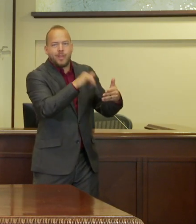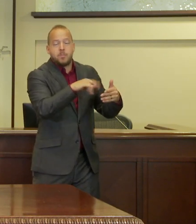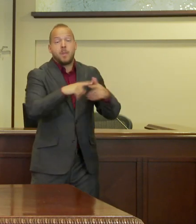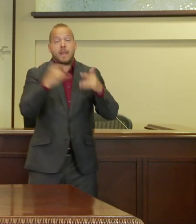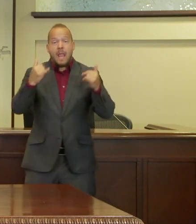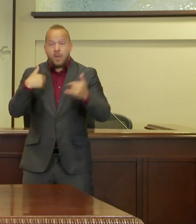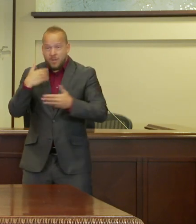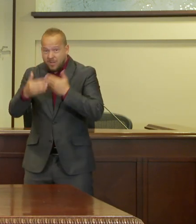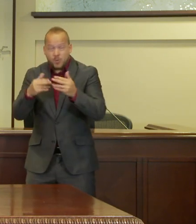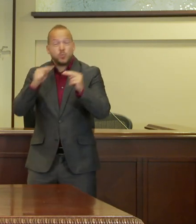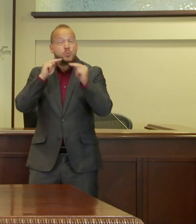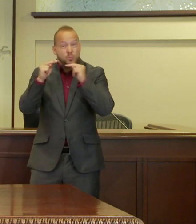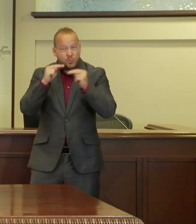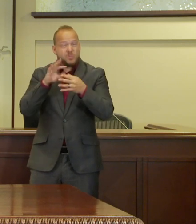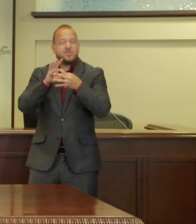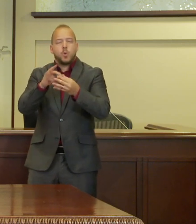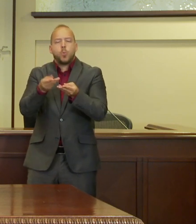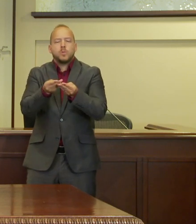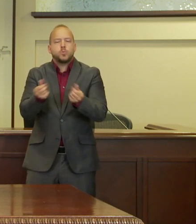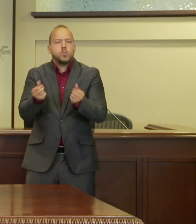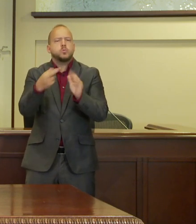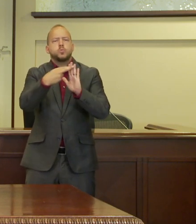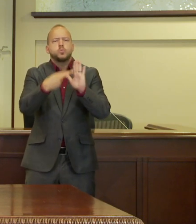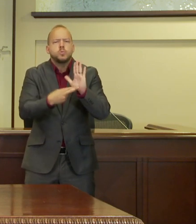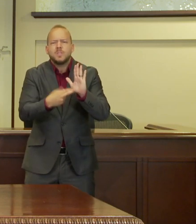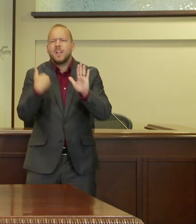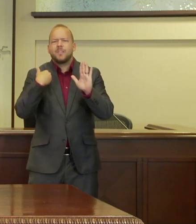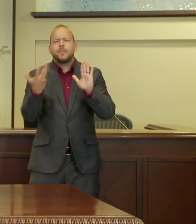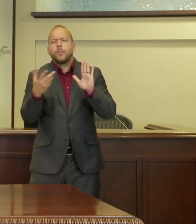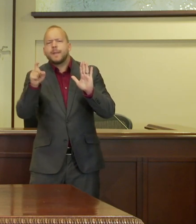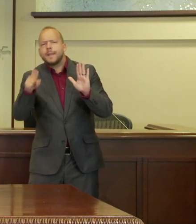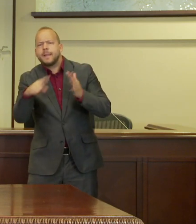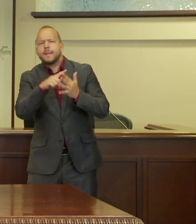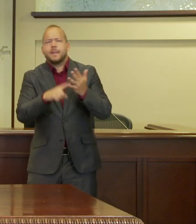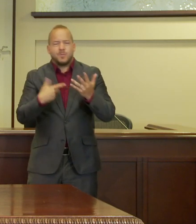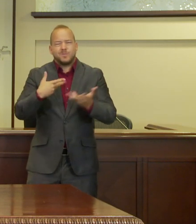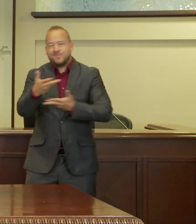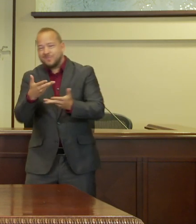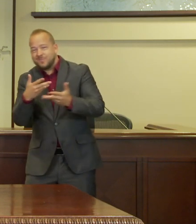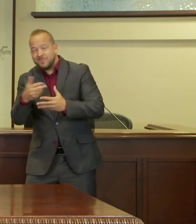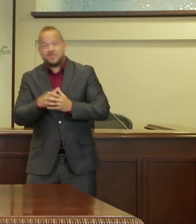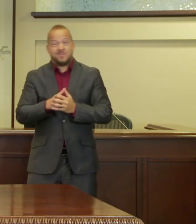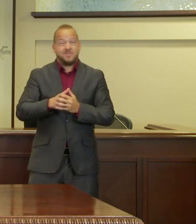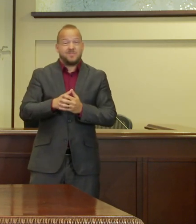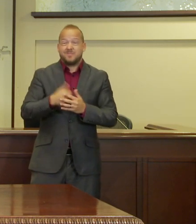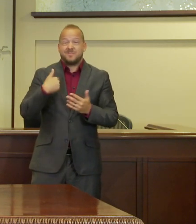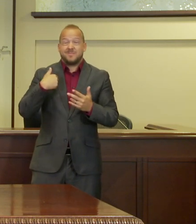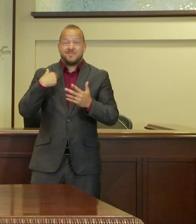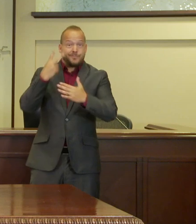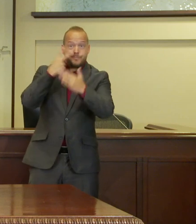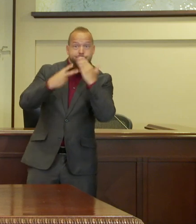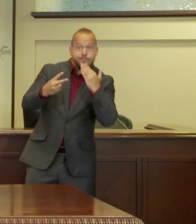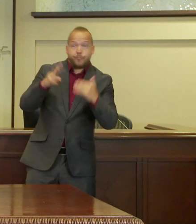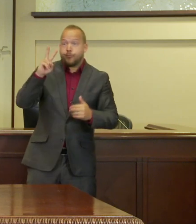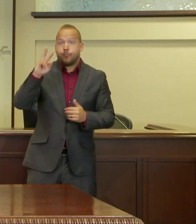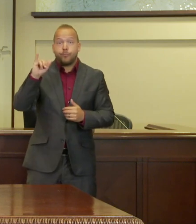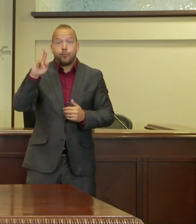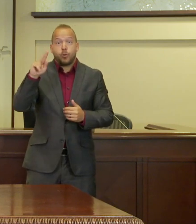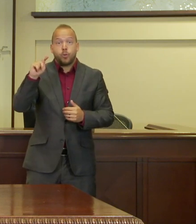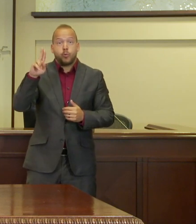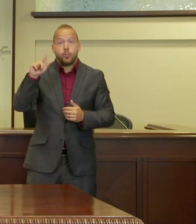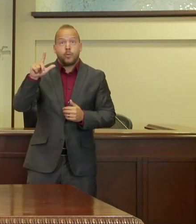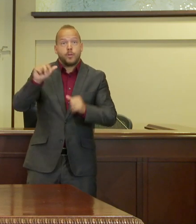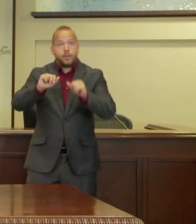rules of bargaining, and we did not anticipate virtual bargaining. So we stopped the process until we